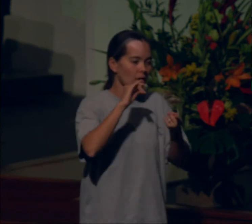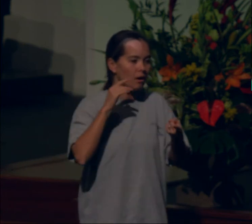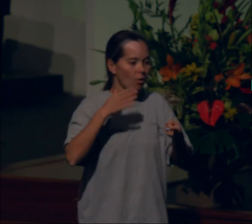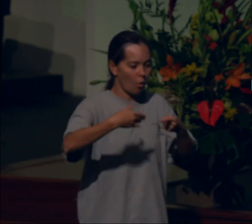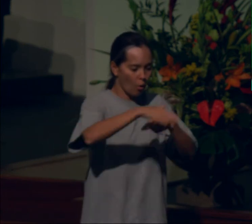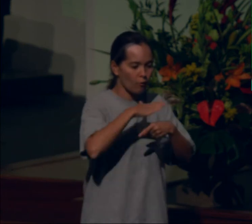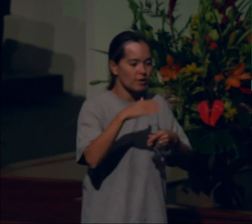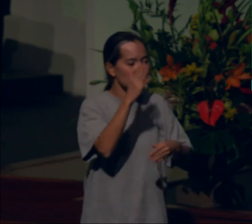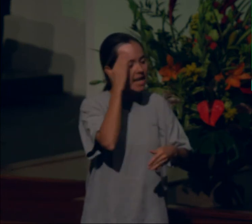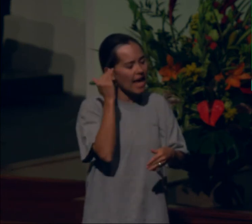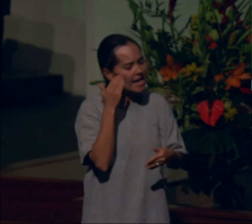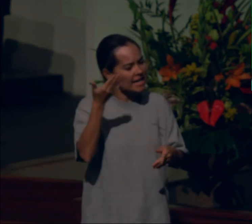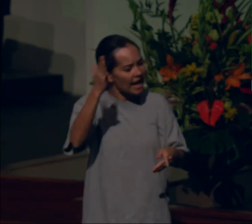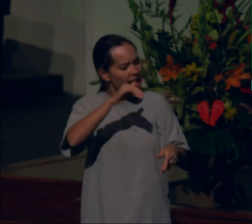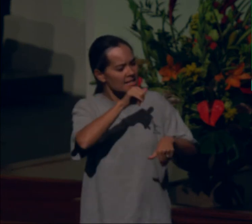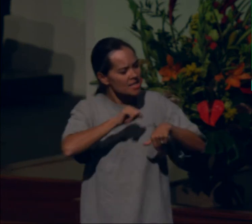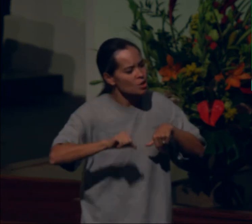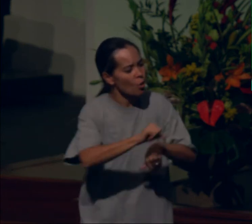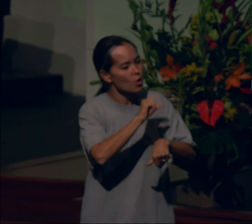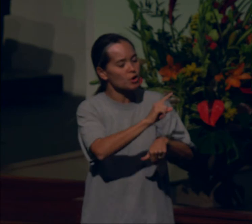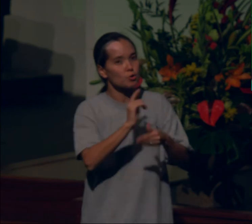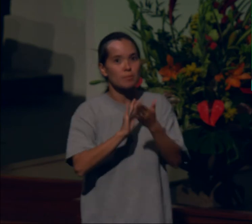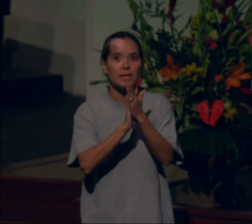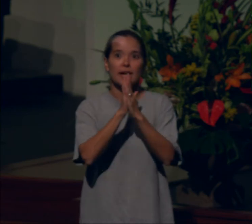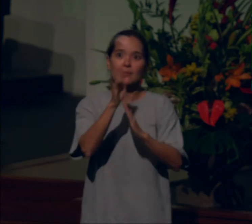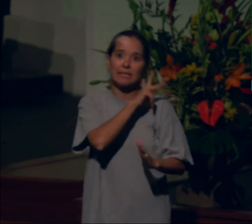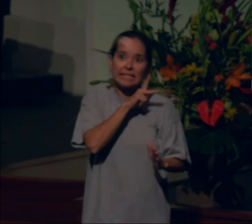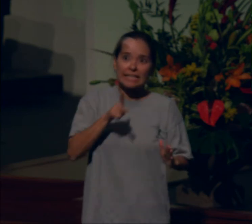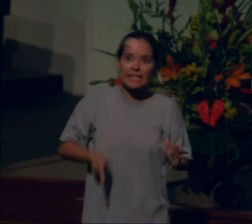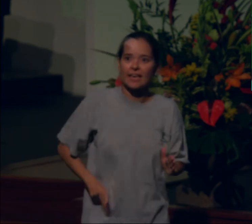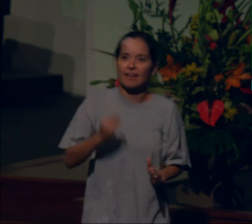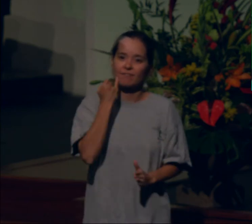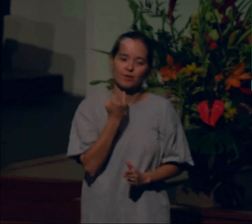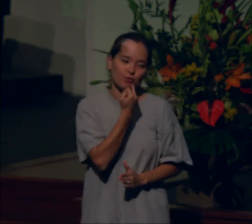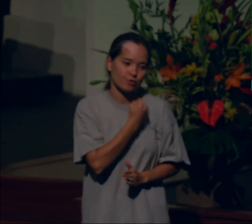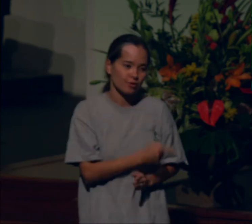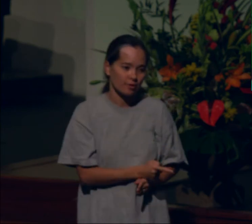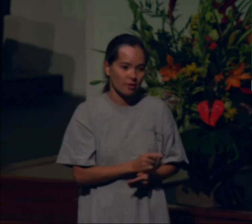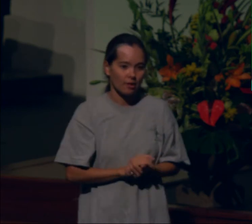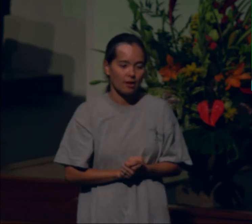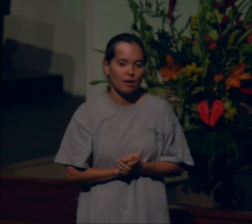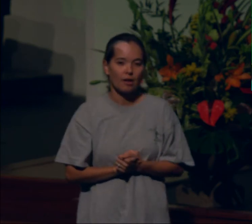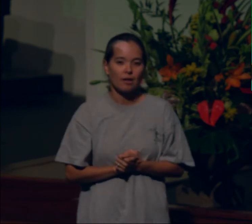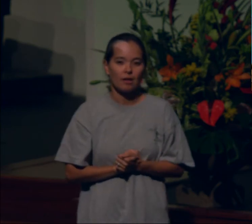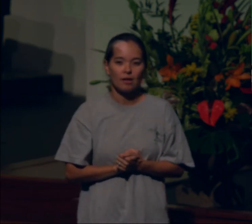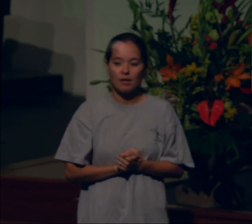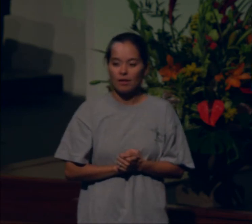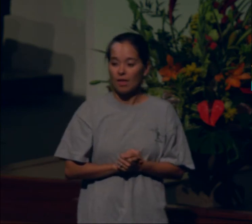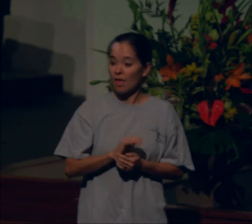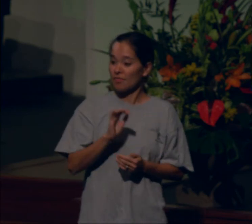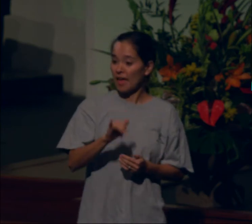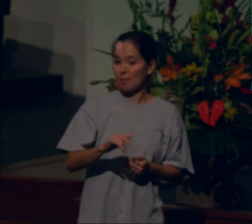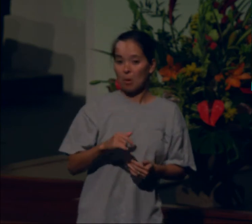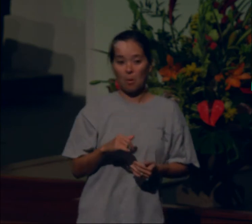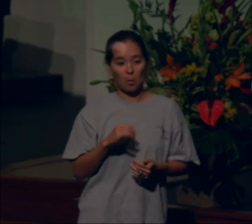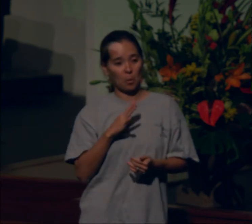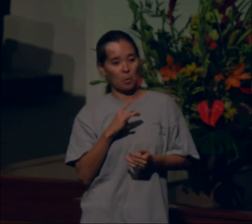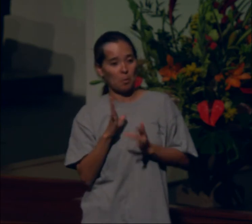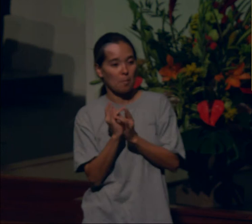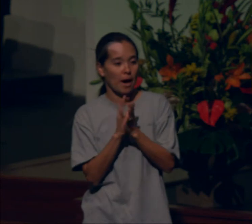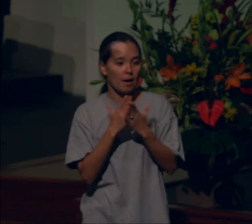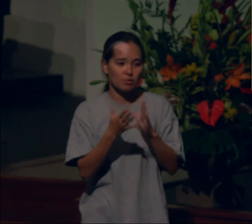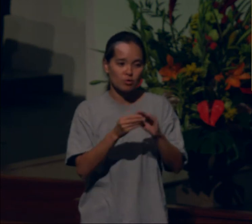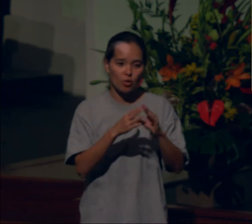it over his head, and he said, God has anointed you to be the next king over Israel. Now, that may sound like a cool Bible story, but let